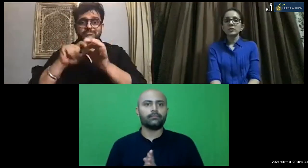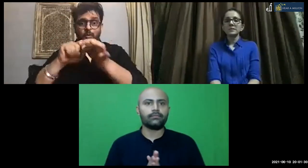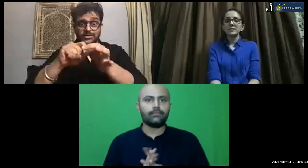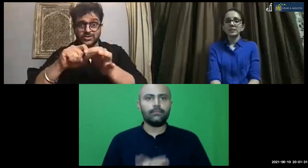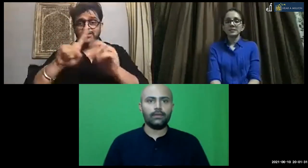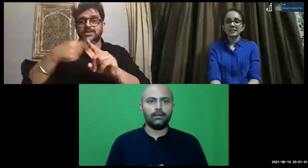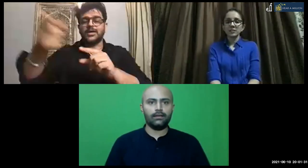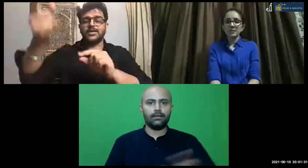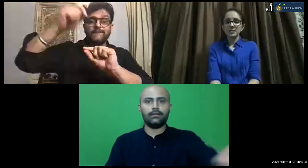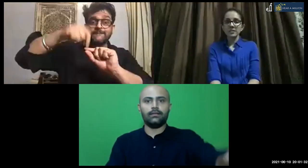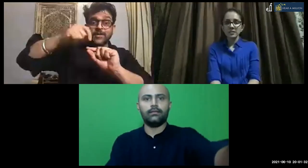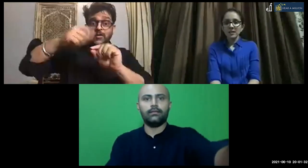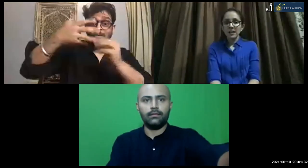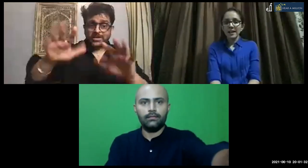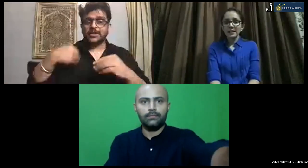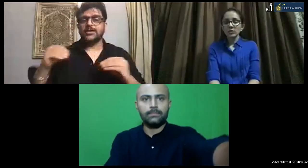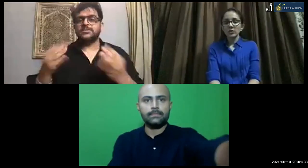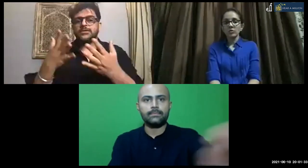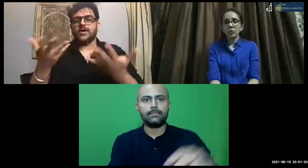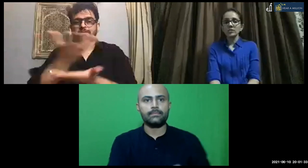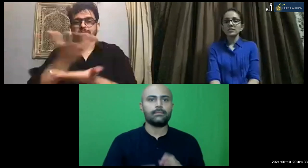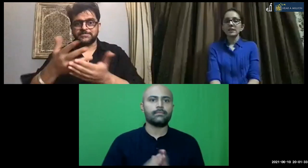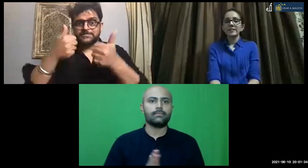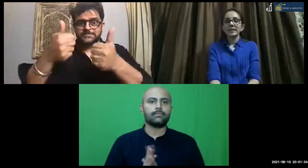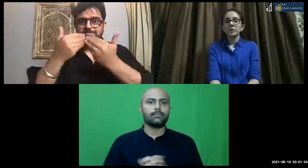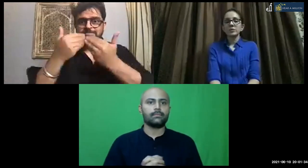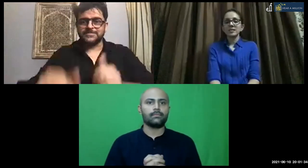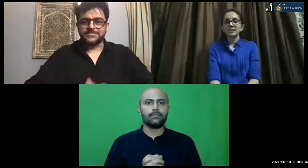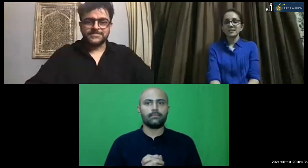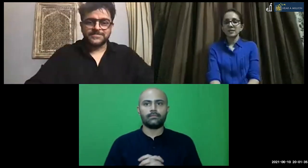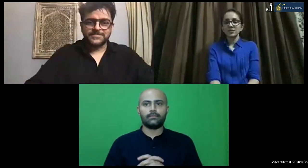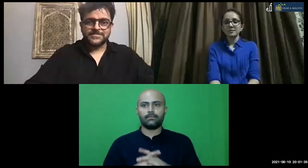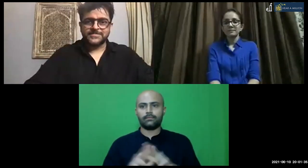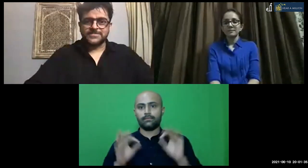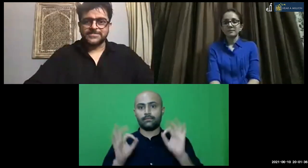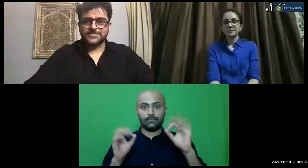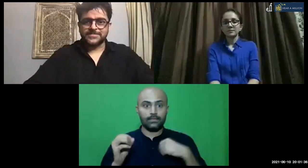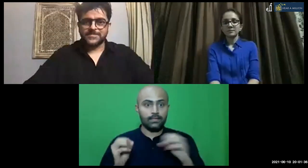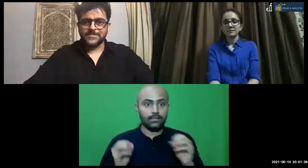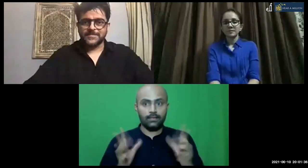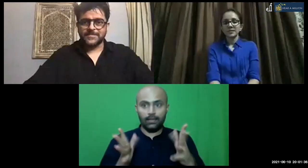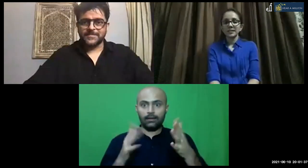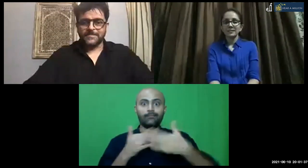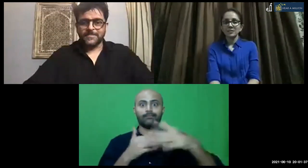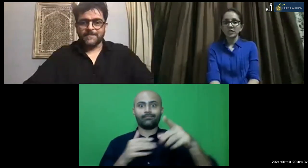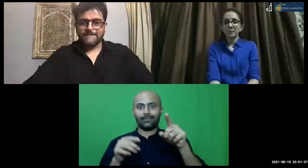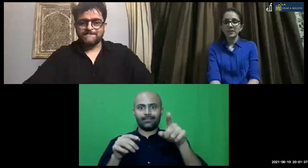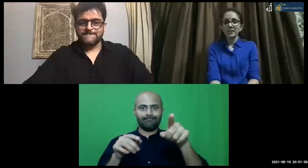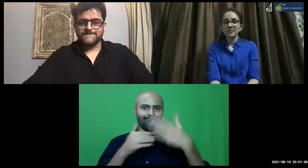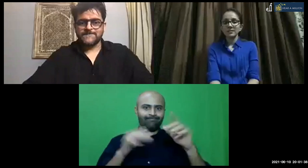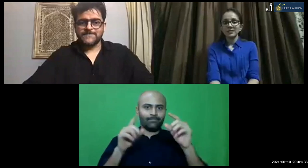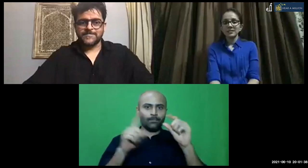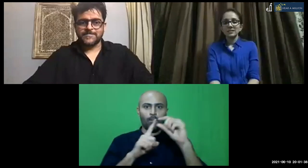Tushar will be translating the question and you can all vote and then we will start the discussion. Great. Should I